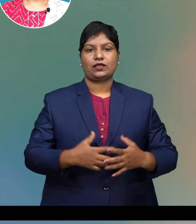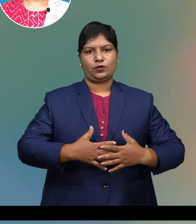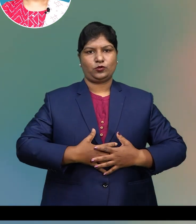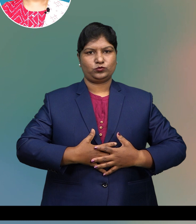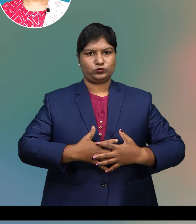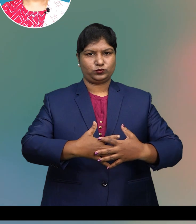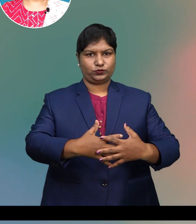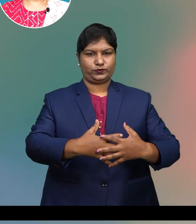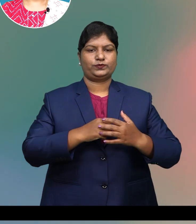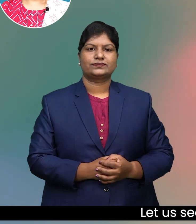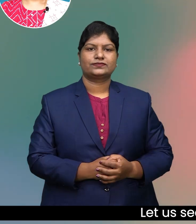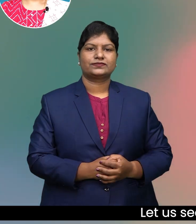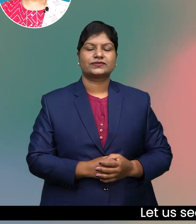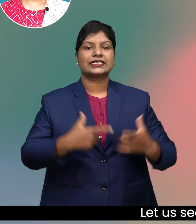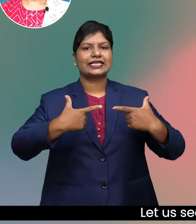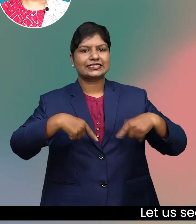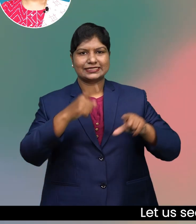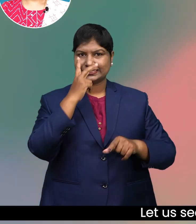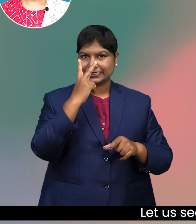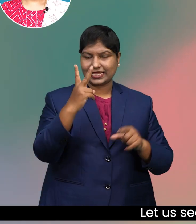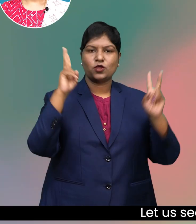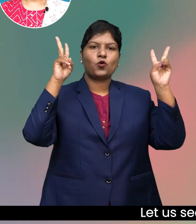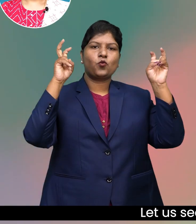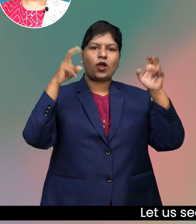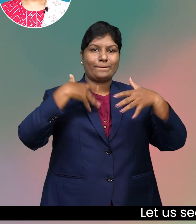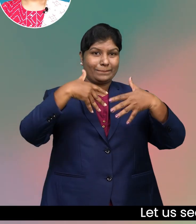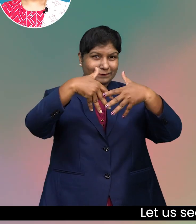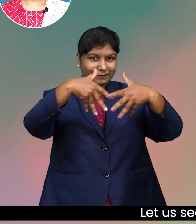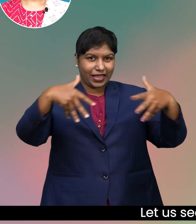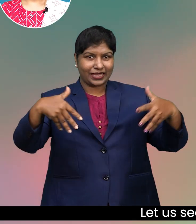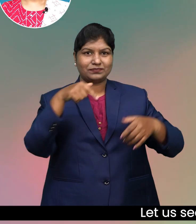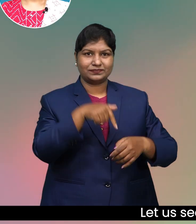pregnancy. Let us see the concept map on